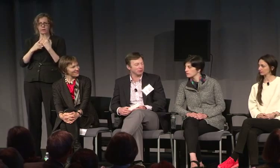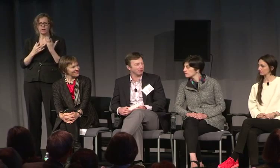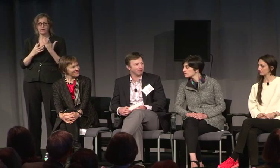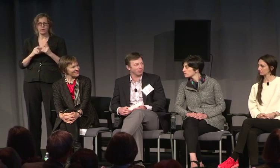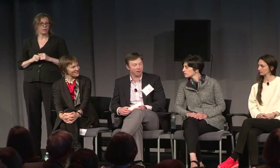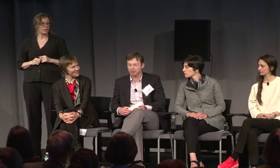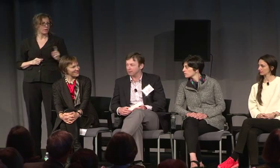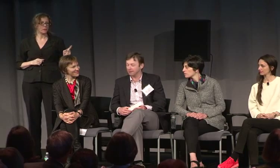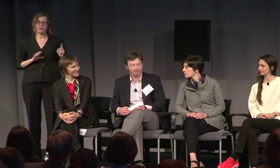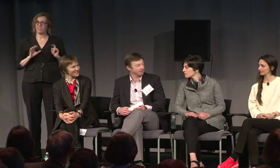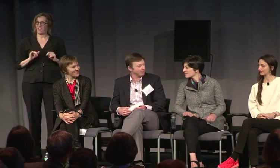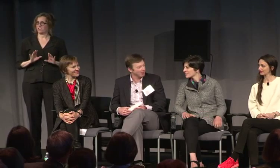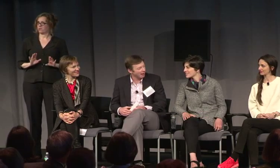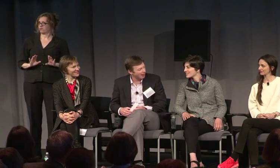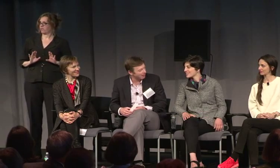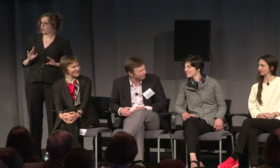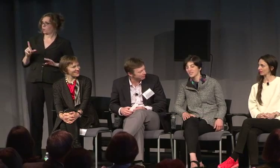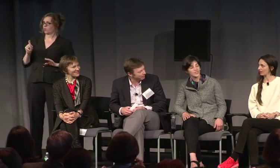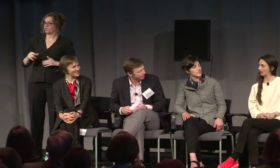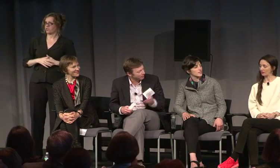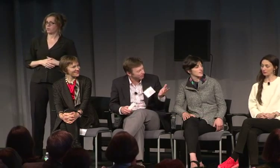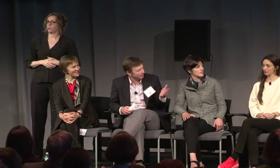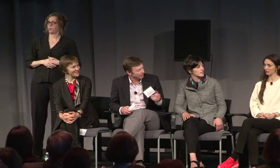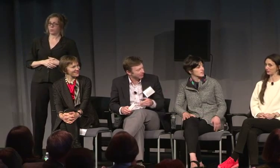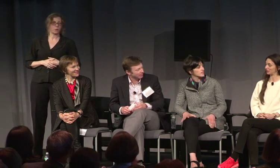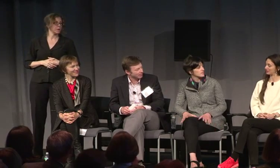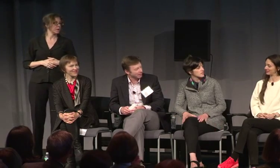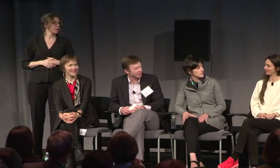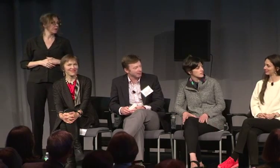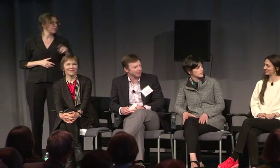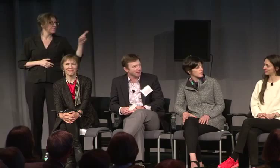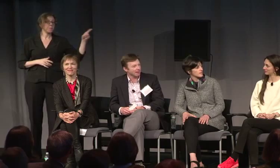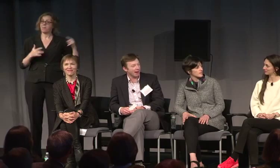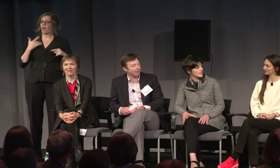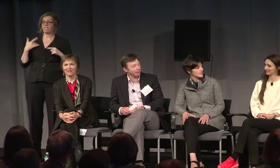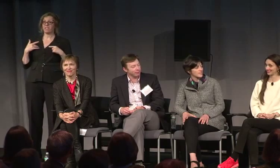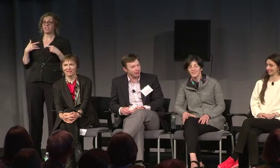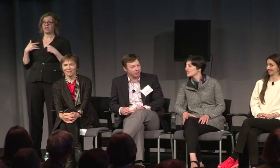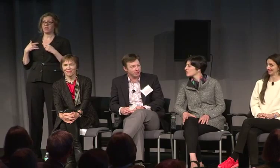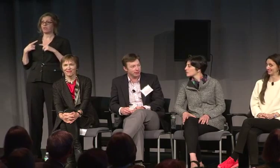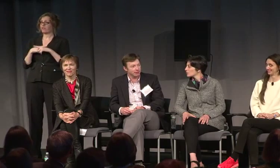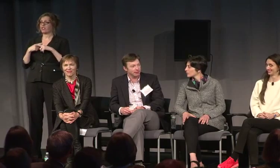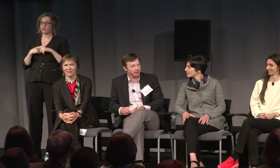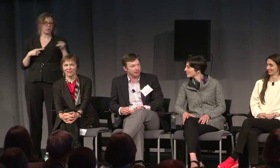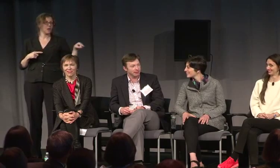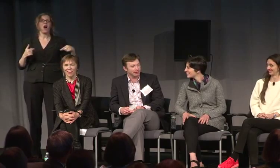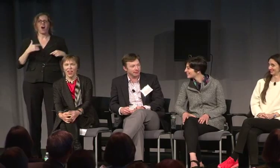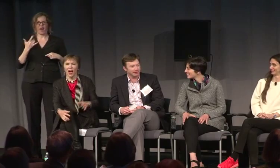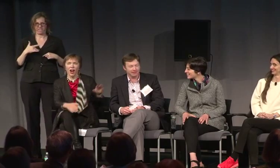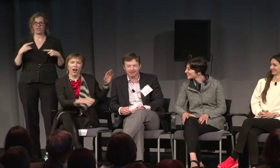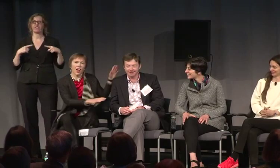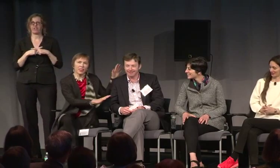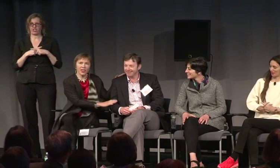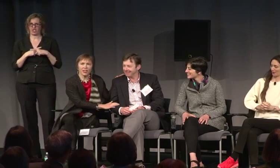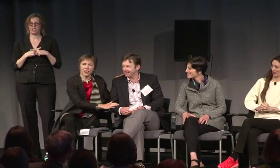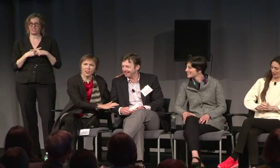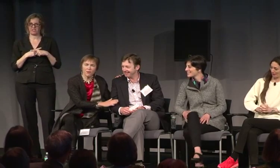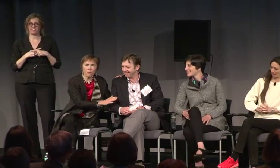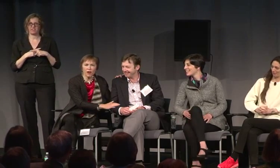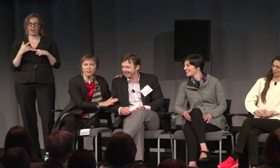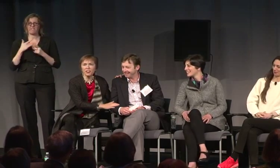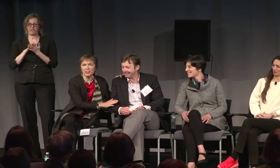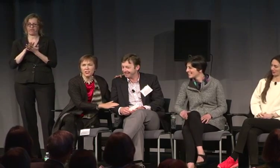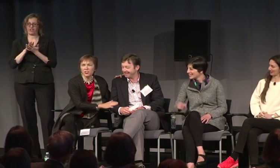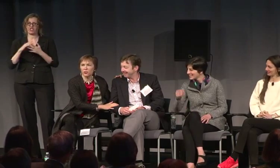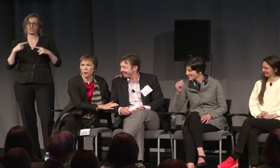That's a terrific question. I don't feel friction. I feel friction. I